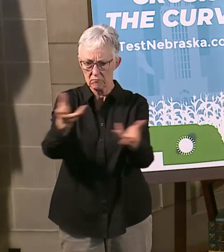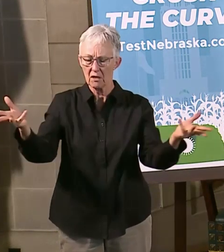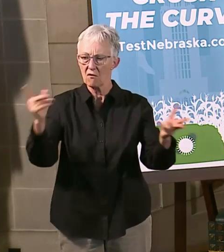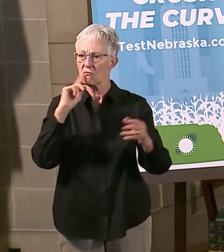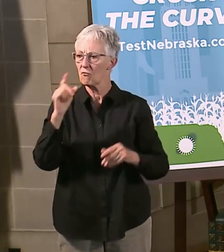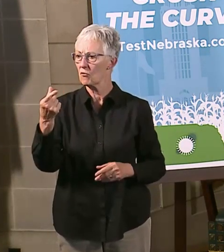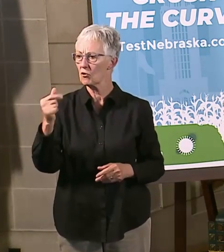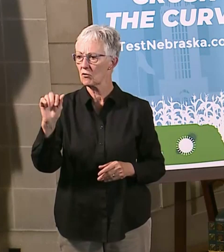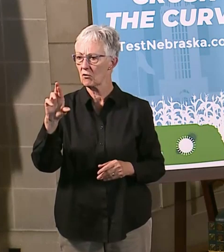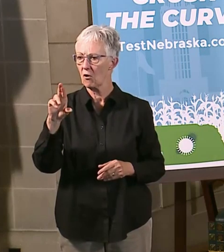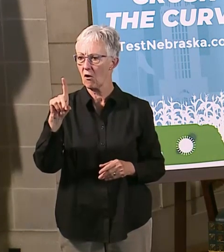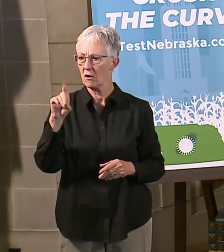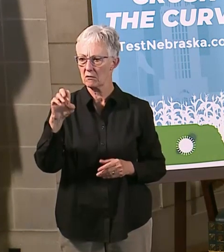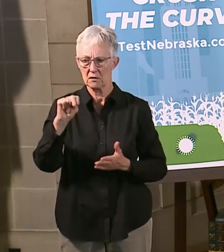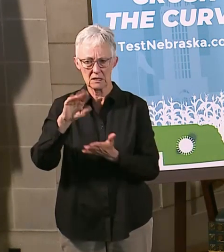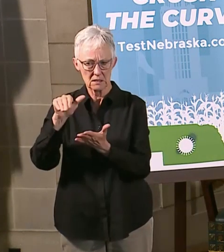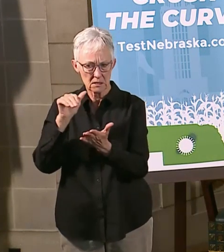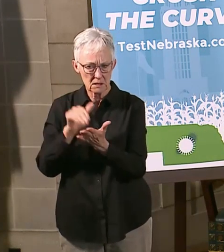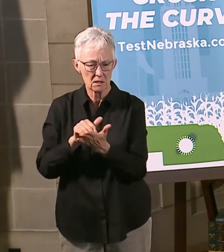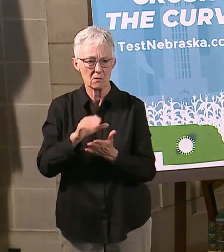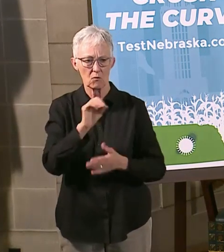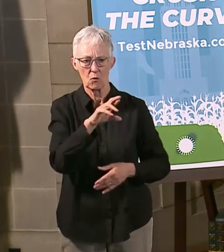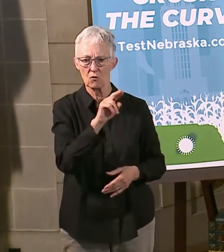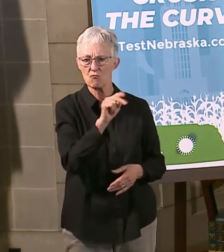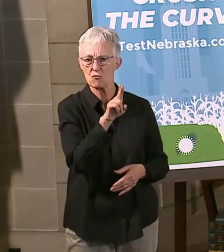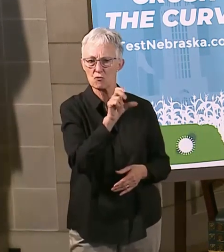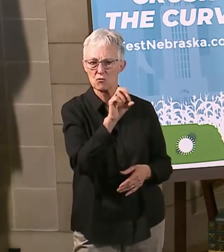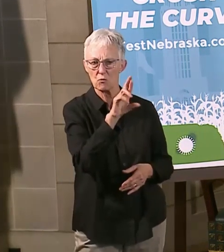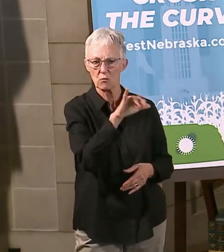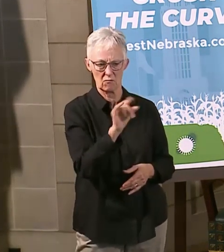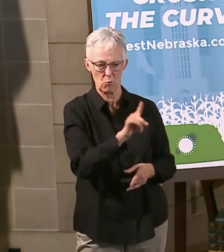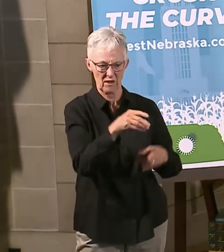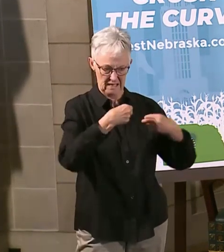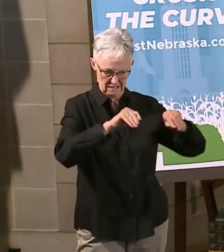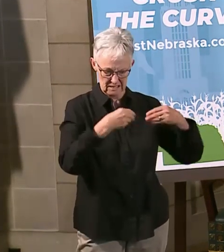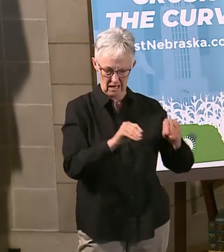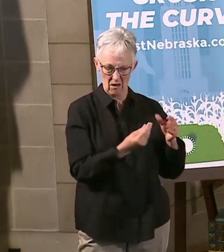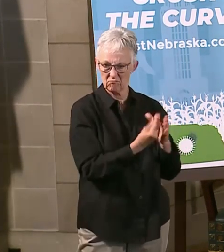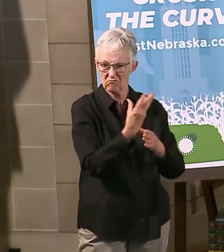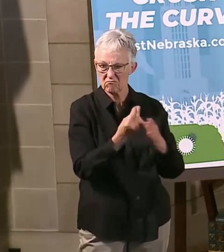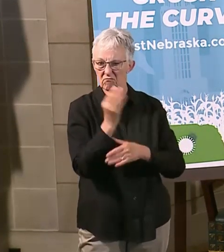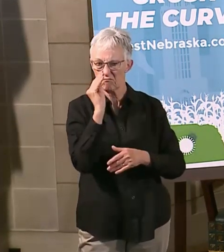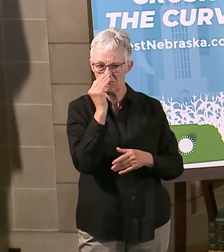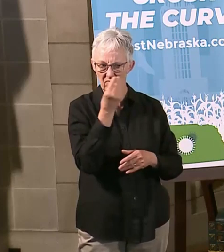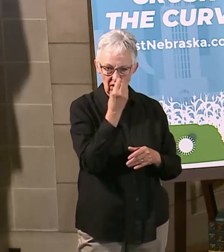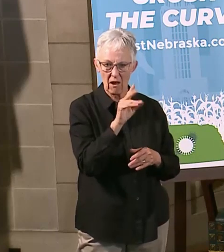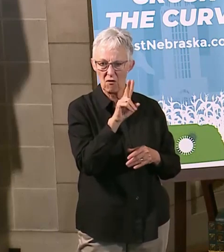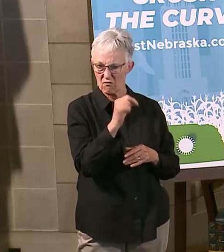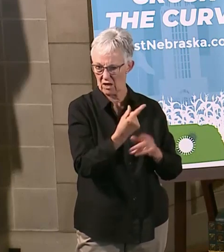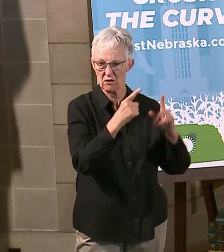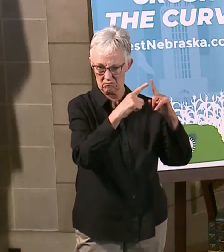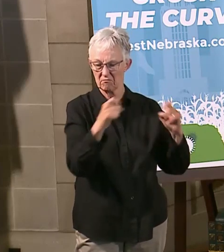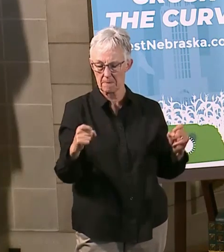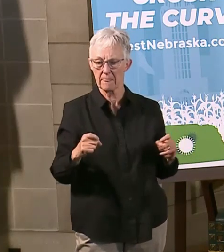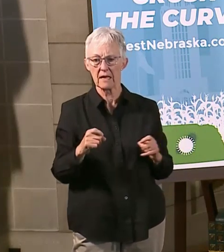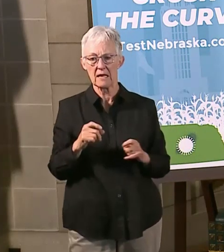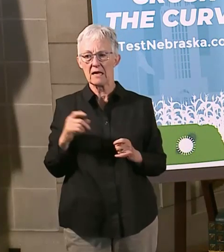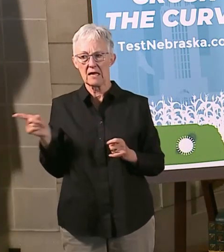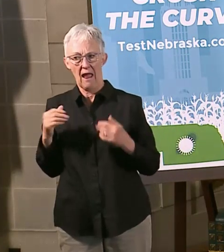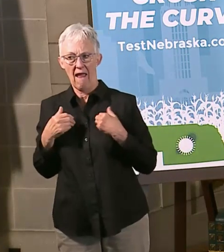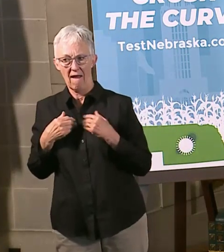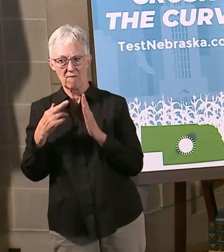the COVID-19. Basically, our guidance is follow the steps that we've had in place, follow the suggestions